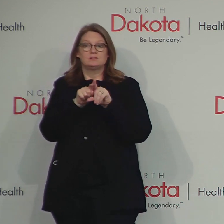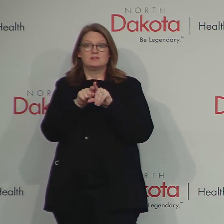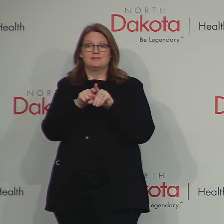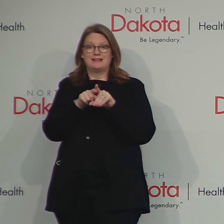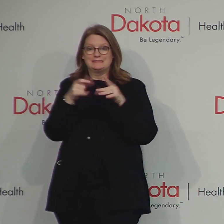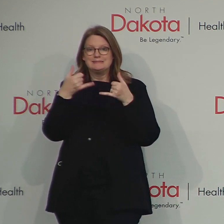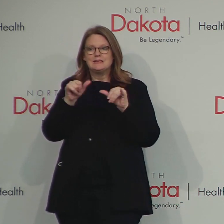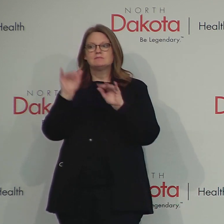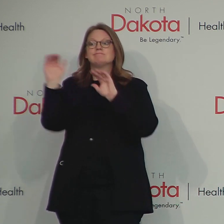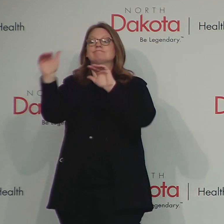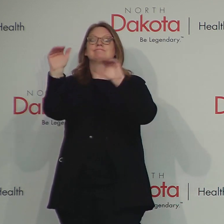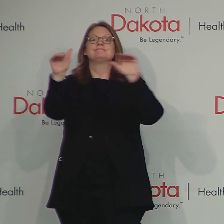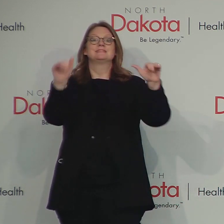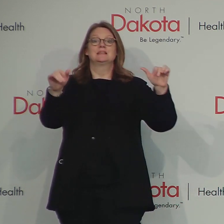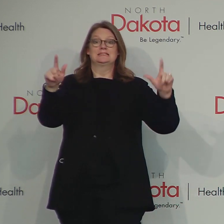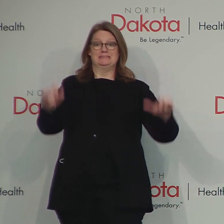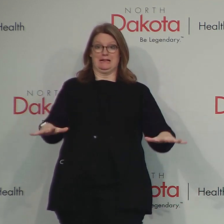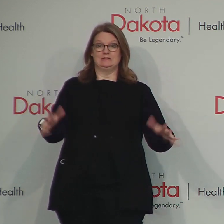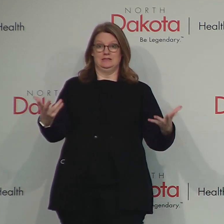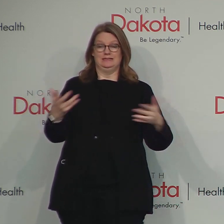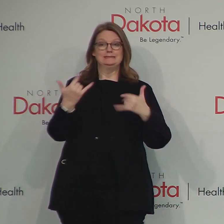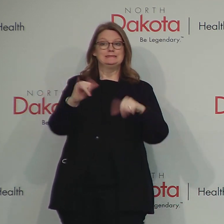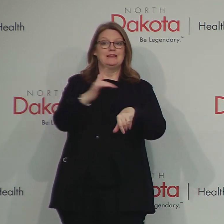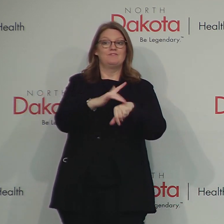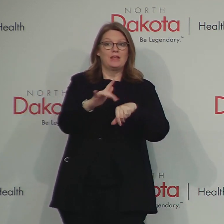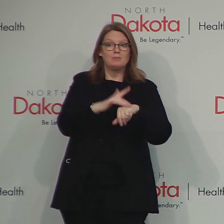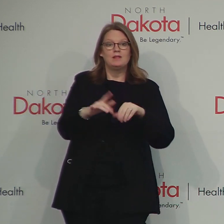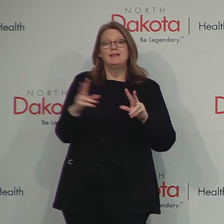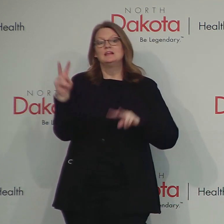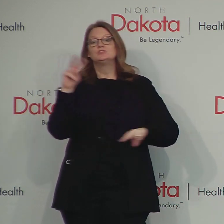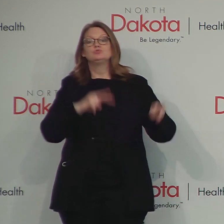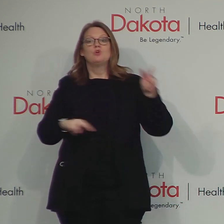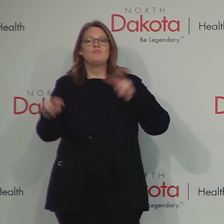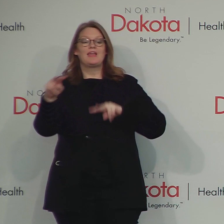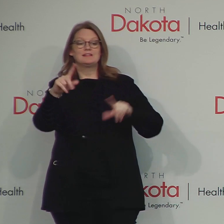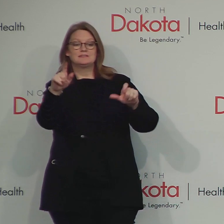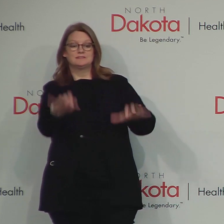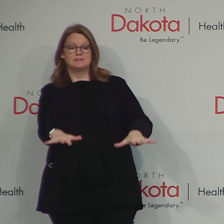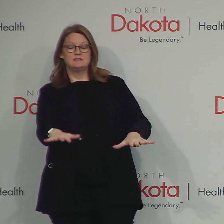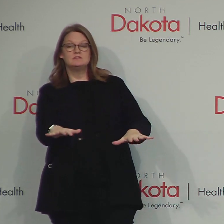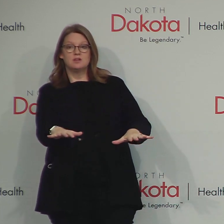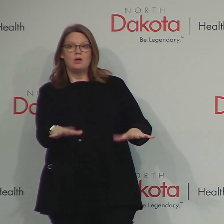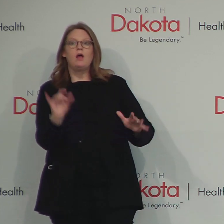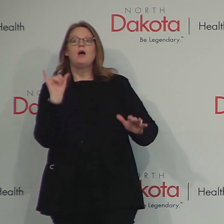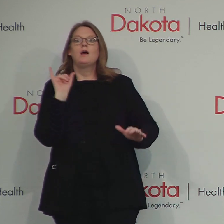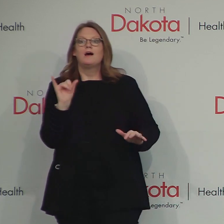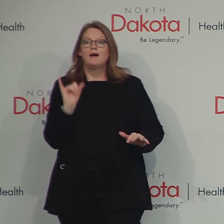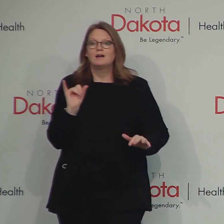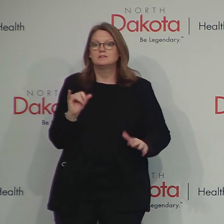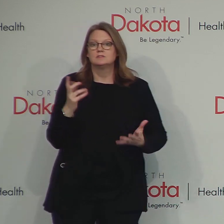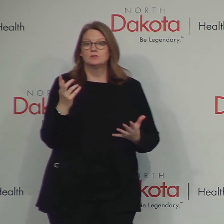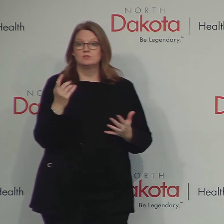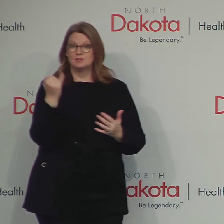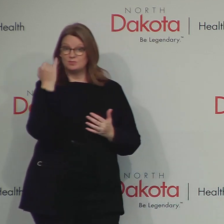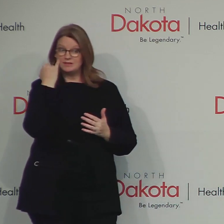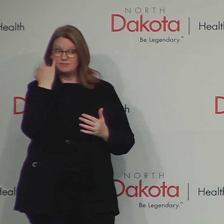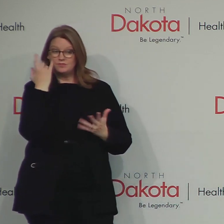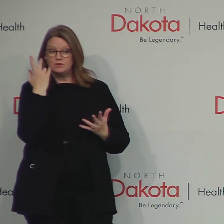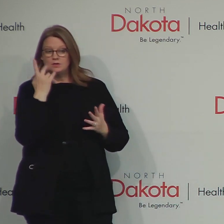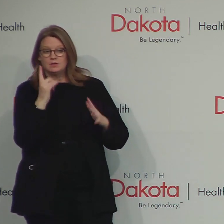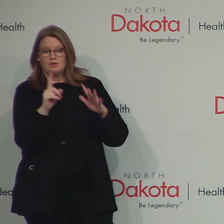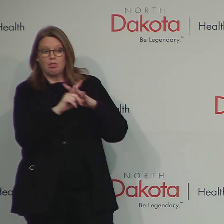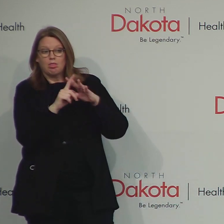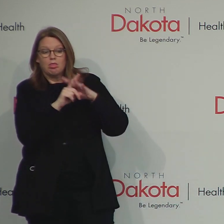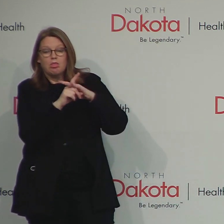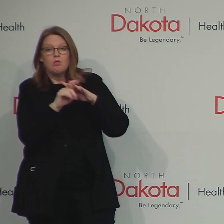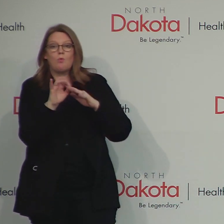can, the surveillance testing is to give us a head start of understanding that if it's coming back or the new virus is coming